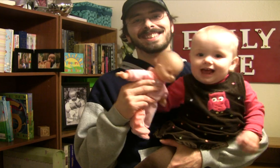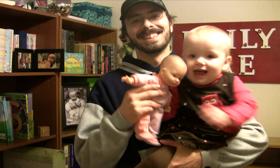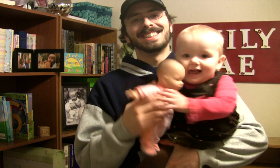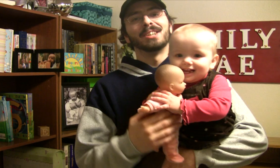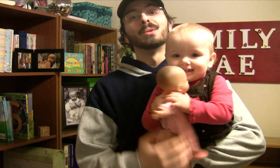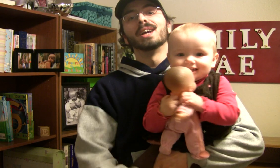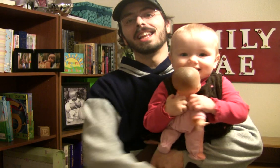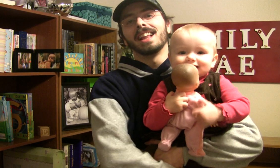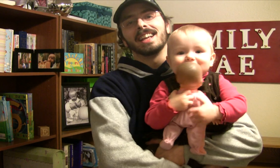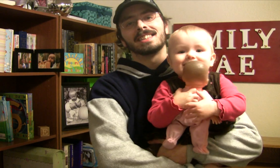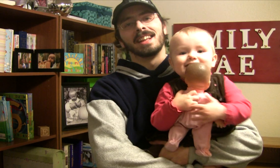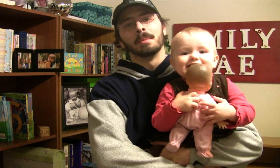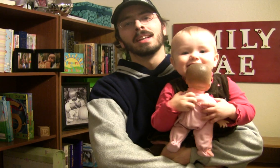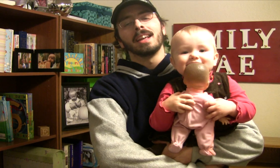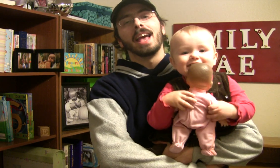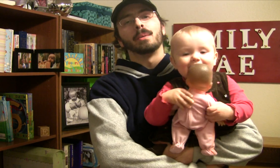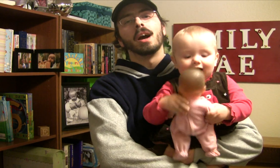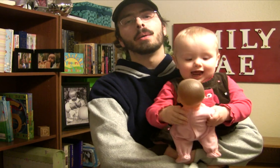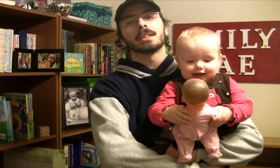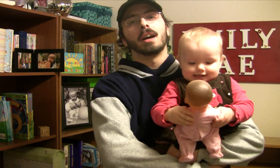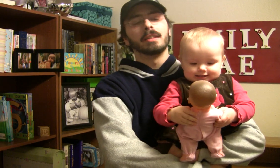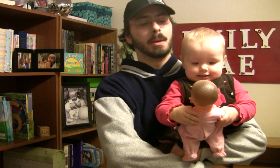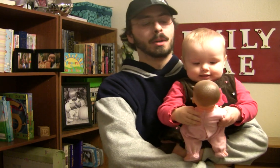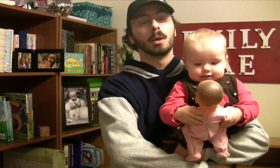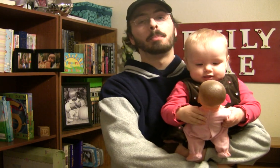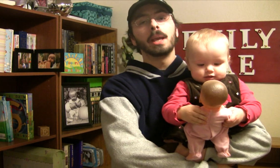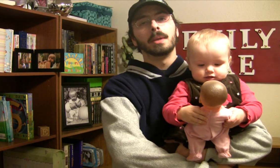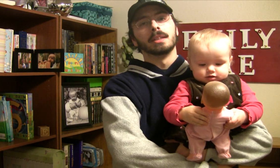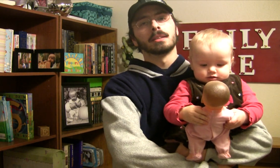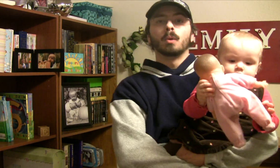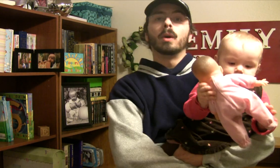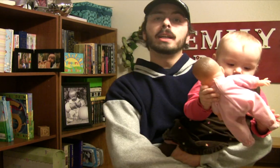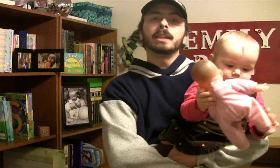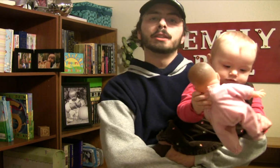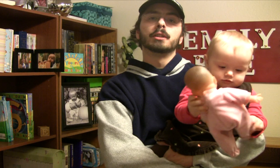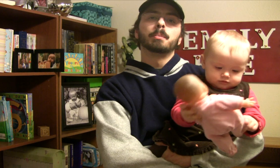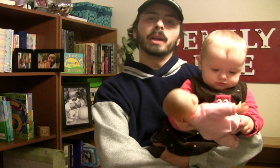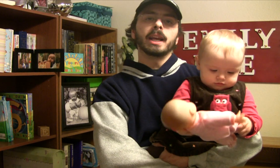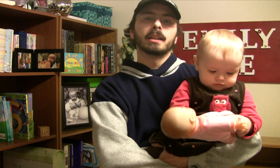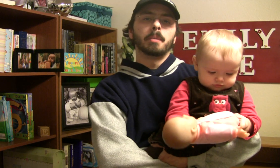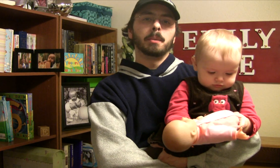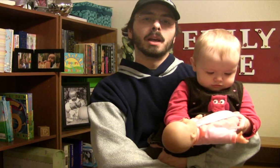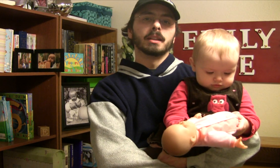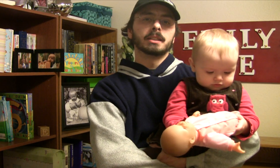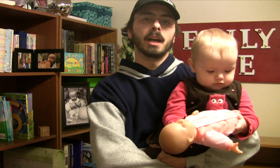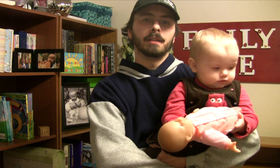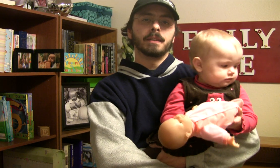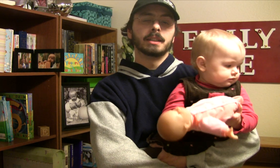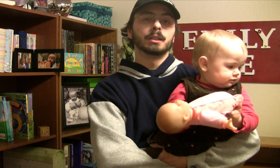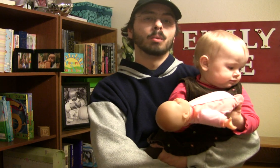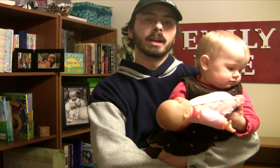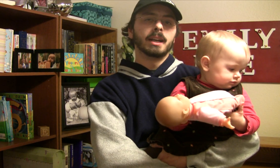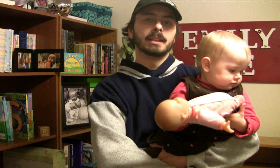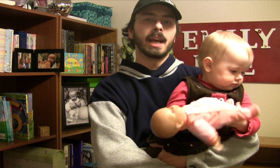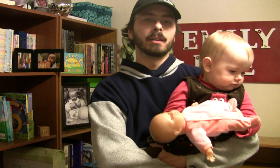She really likes them and we always called them her babies. One day she was pointing at the baby on the shelf and she wanted it down.